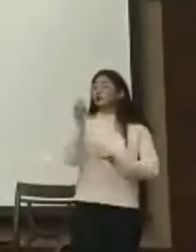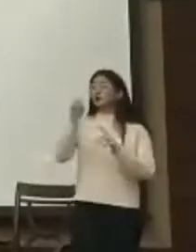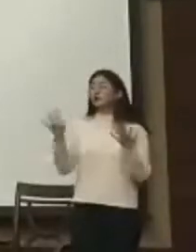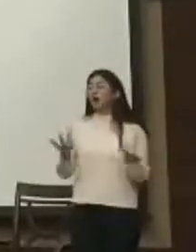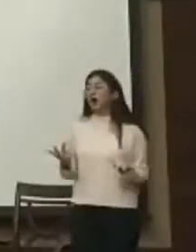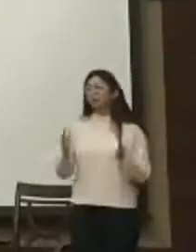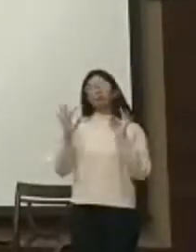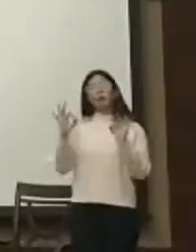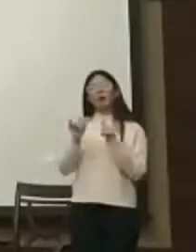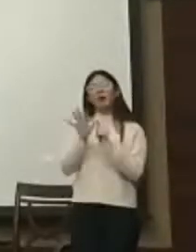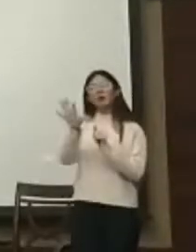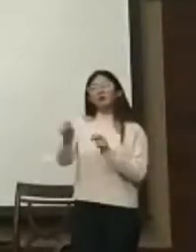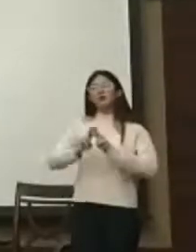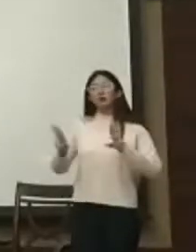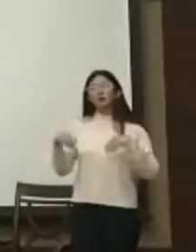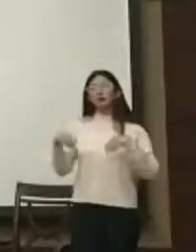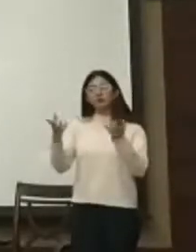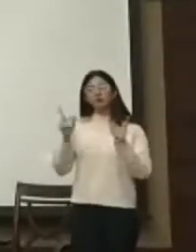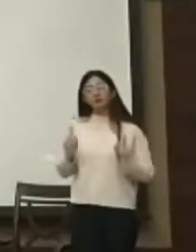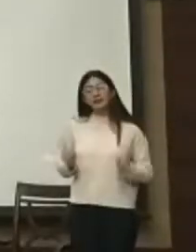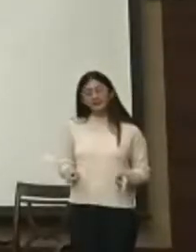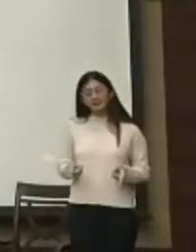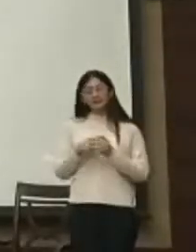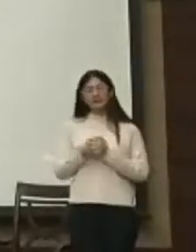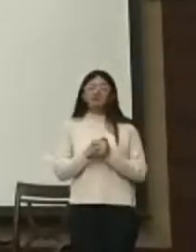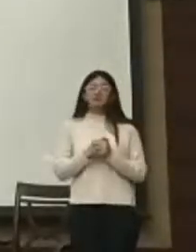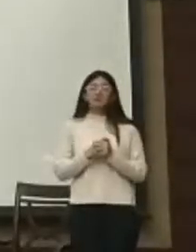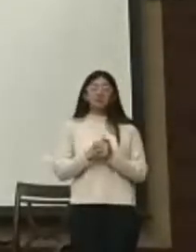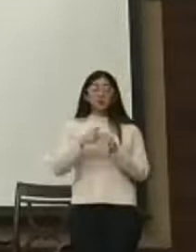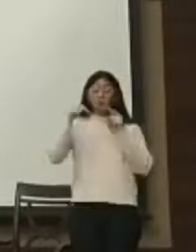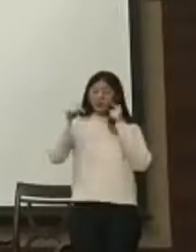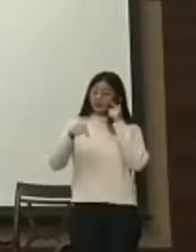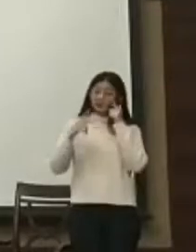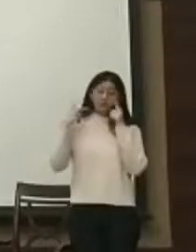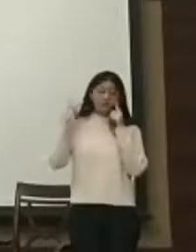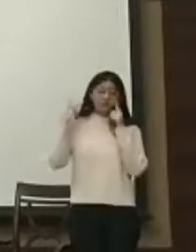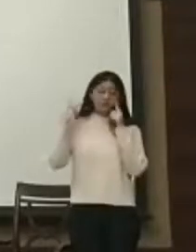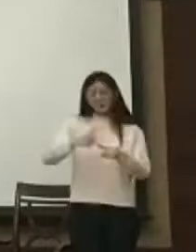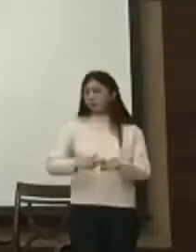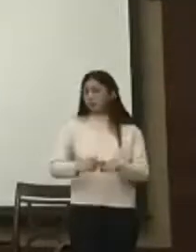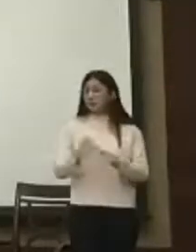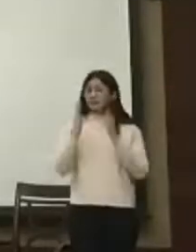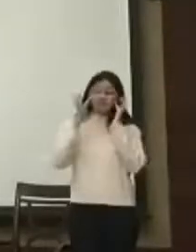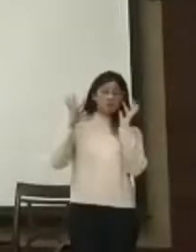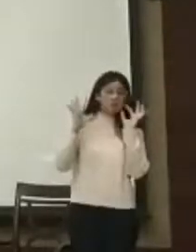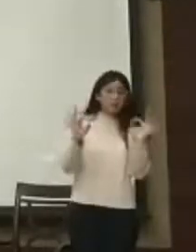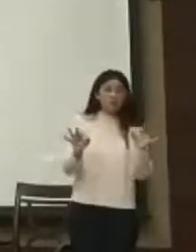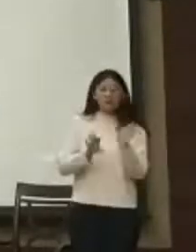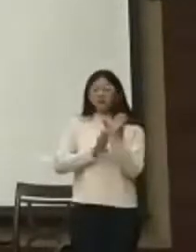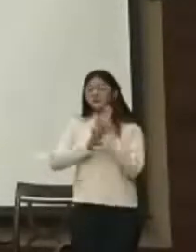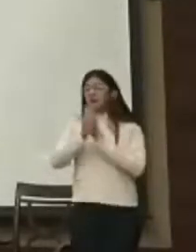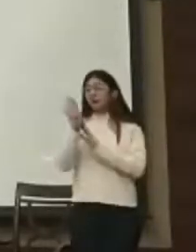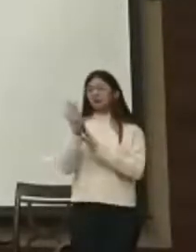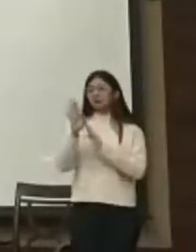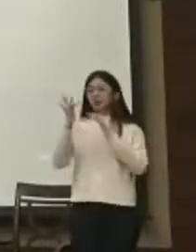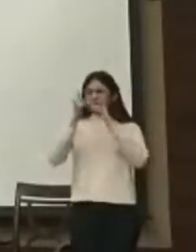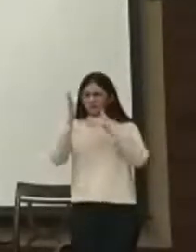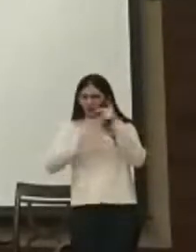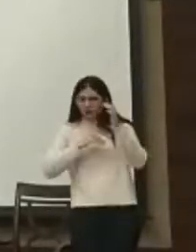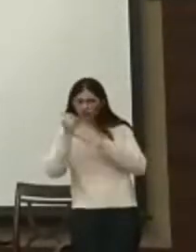providing proper accessibilities. To this effect, it is necessary to develop the requisite